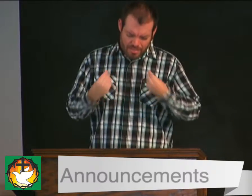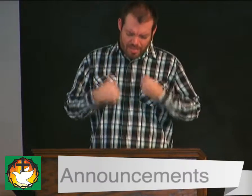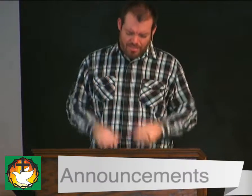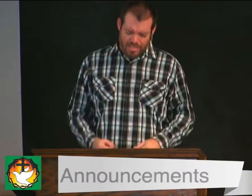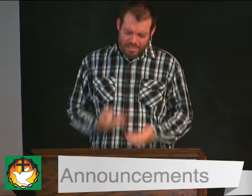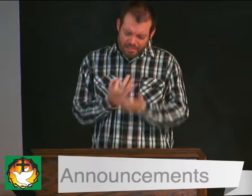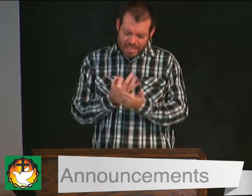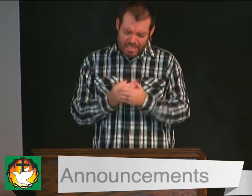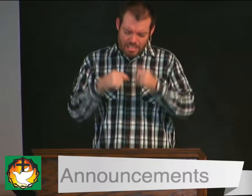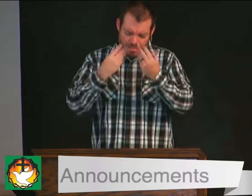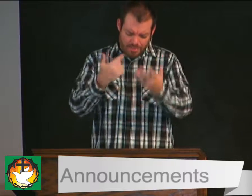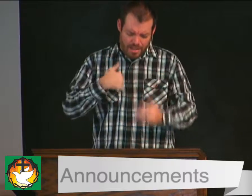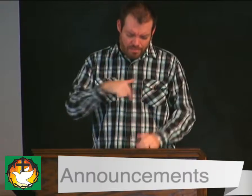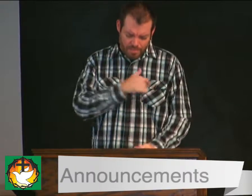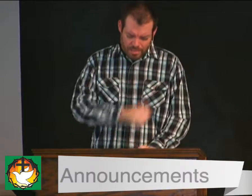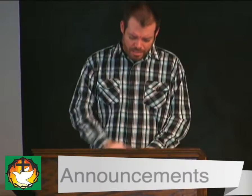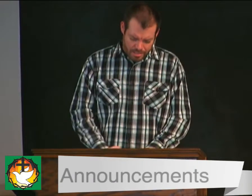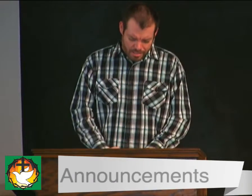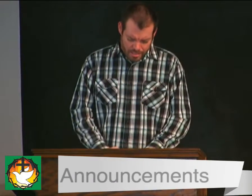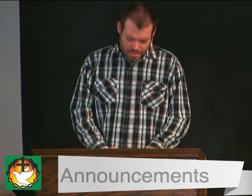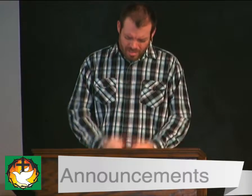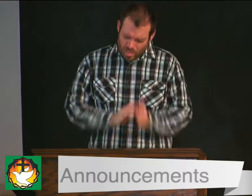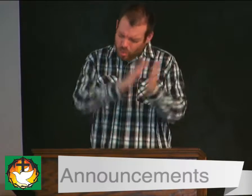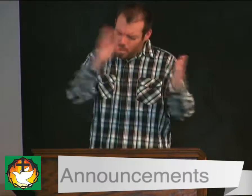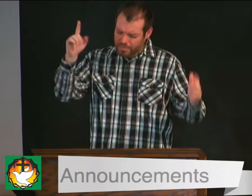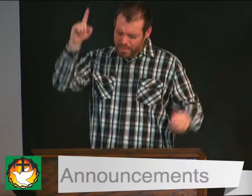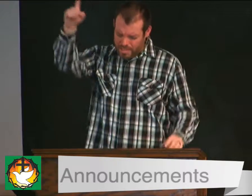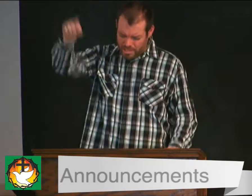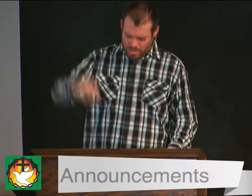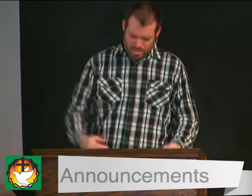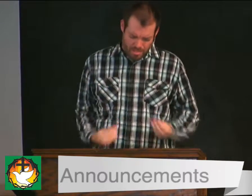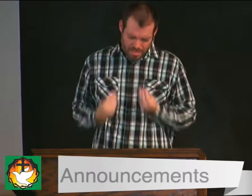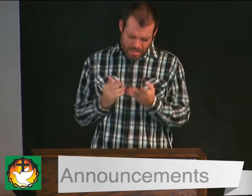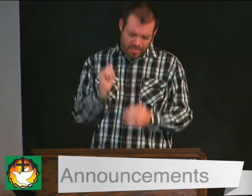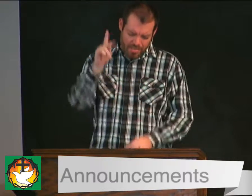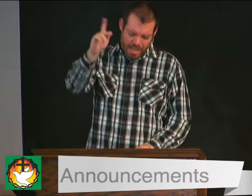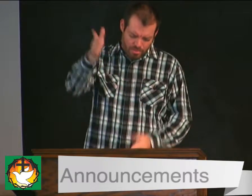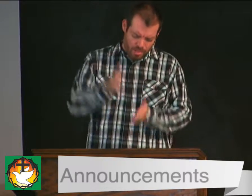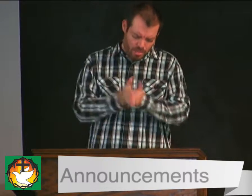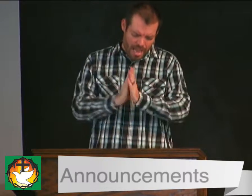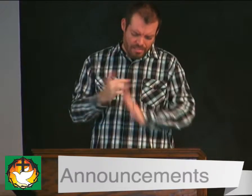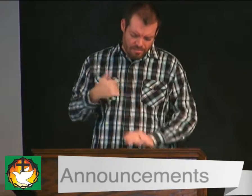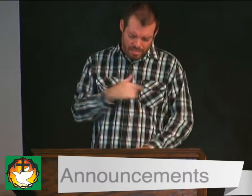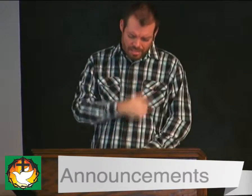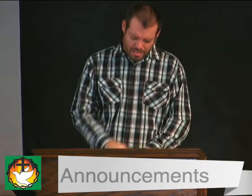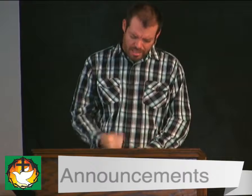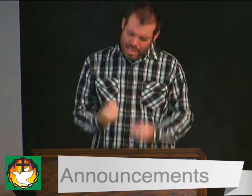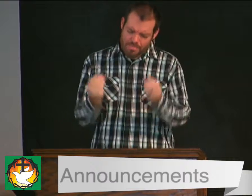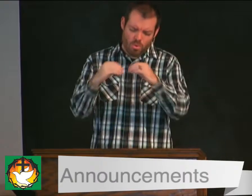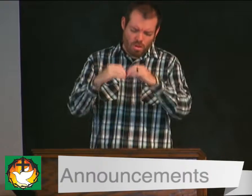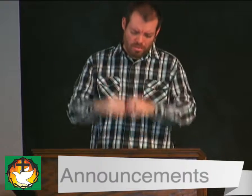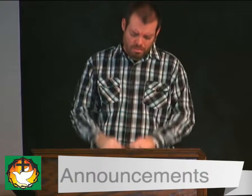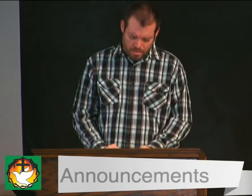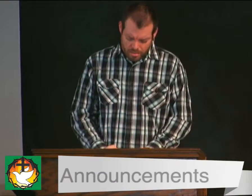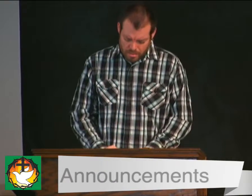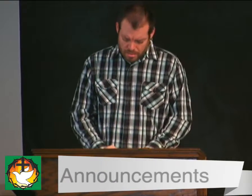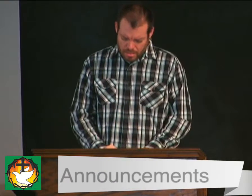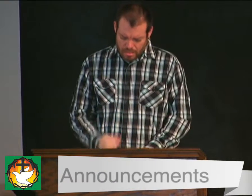blessings you have given us, the finances you provide for us. We glorify you by giving back what you asked for us and